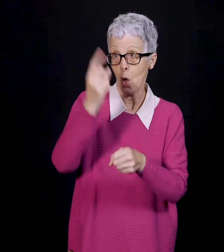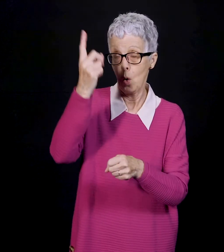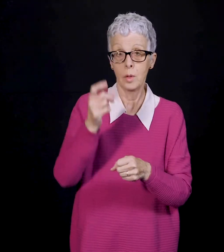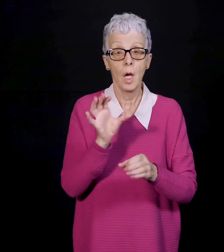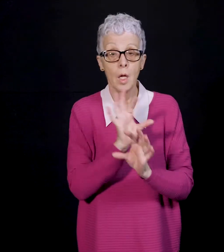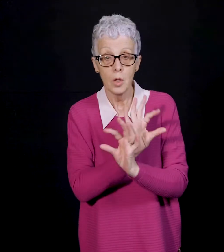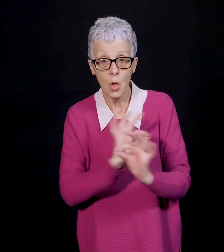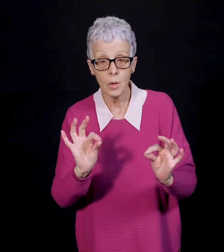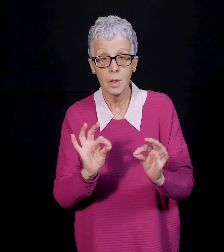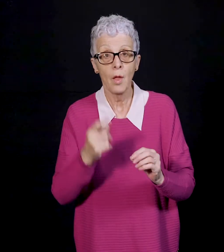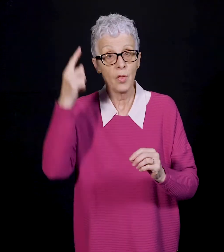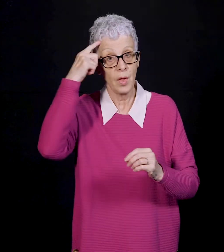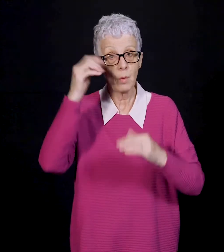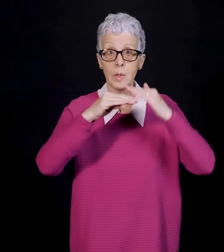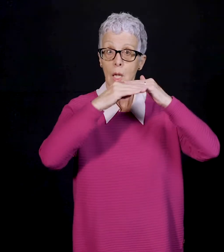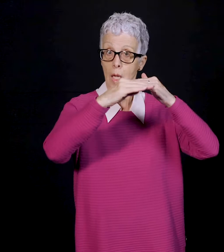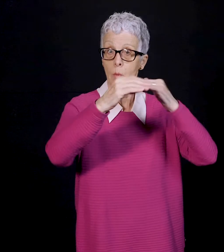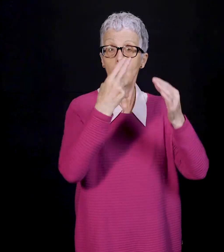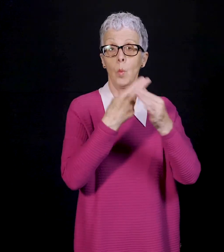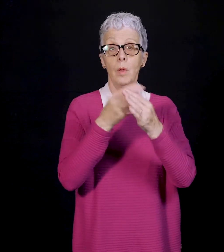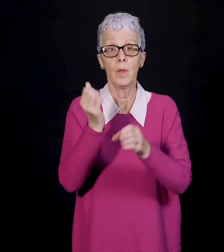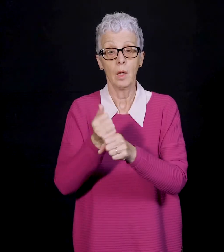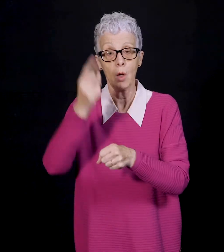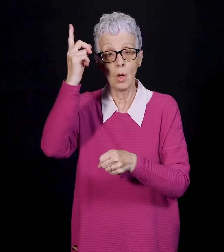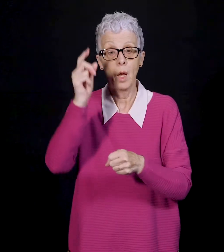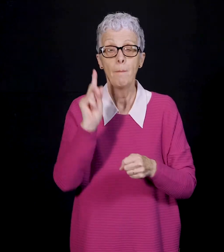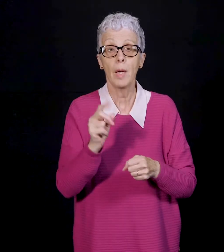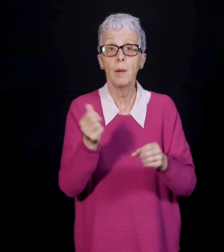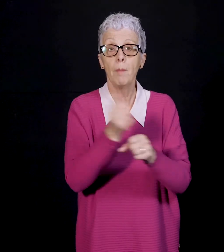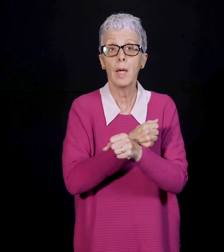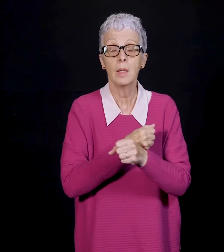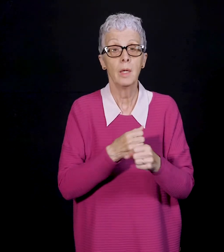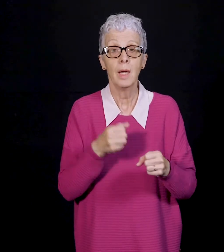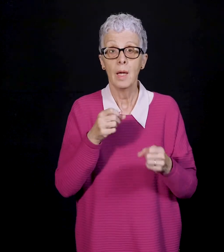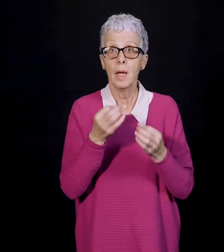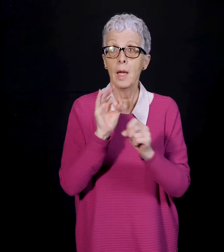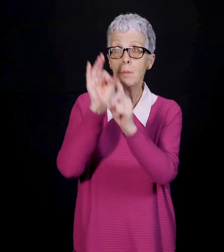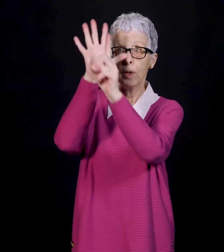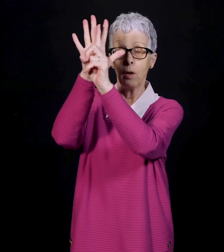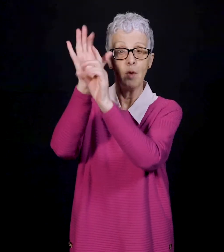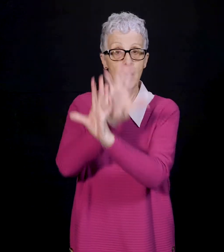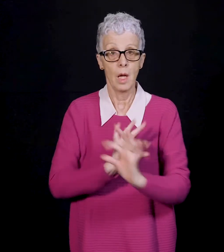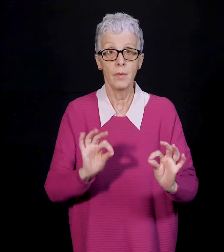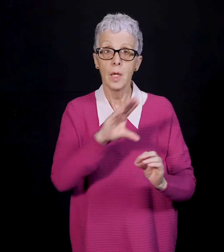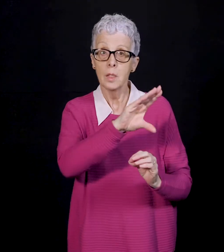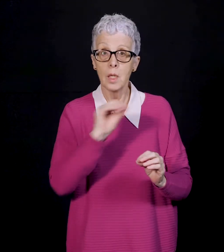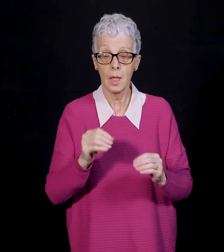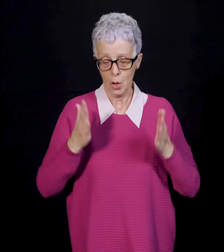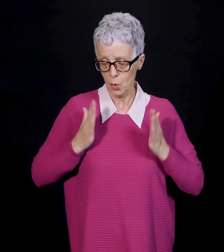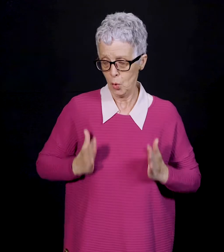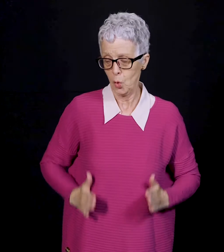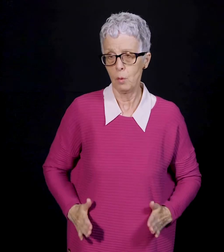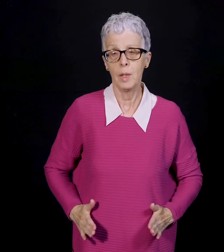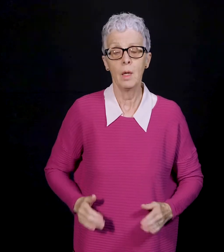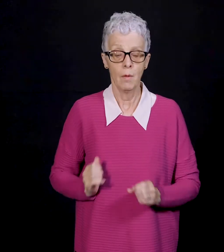not consider equality with God something to be grasped, but made himself nothing by taking the very nature